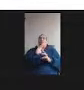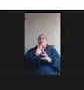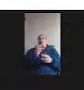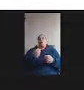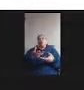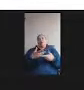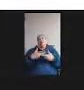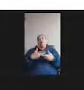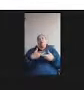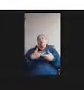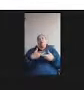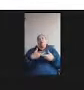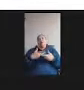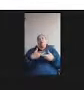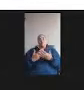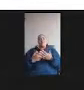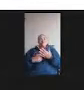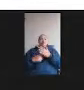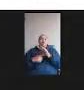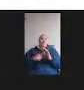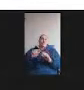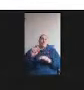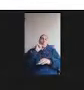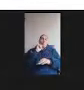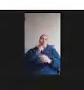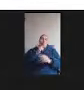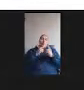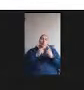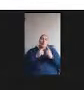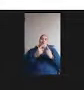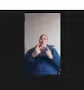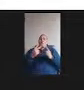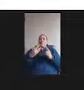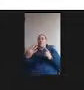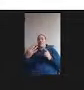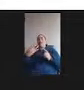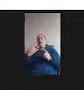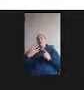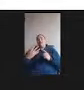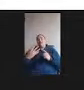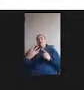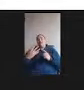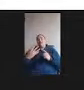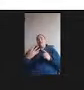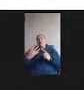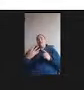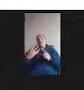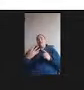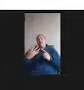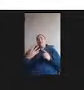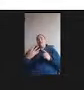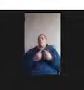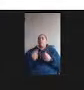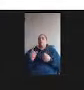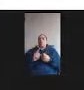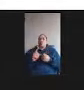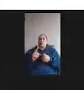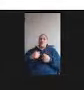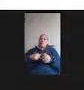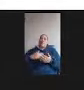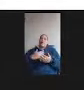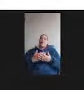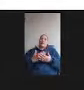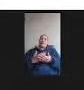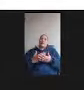can show the quarter 1, 2, 3, and 4 expenditures as they grow up, so that we can check